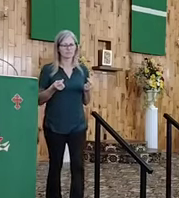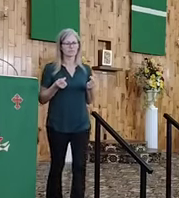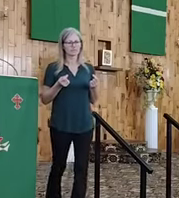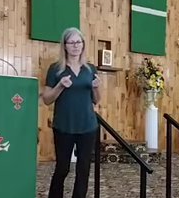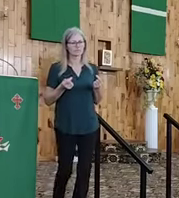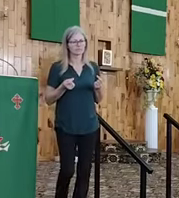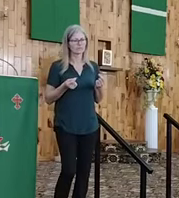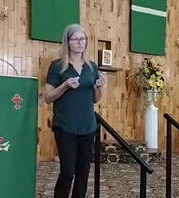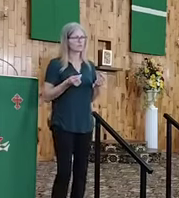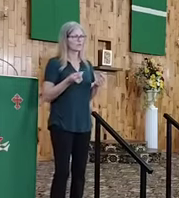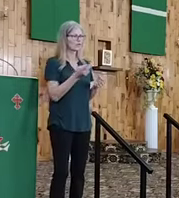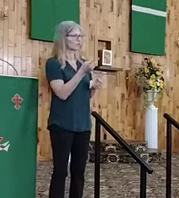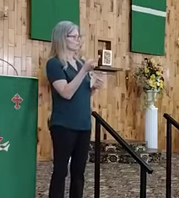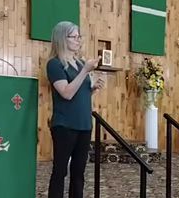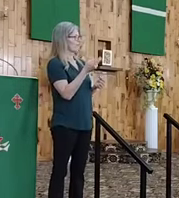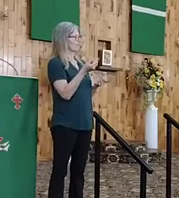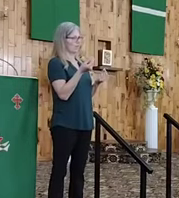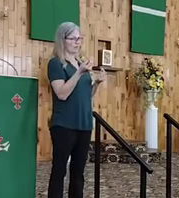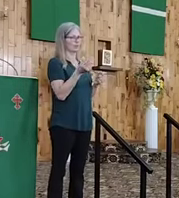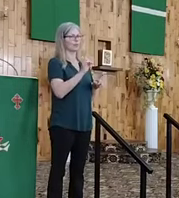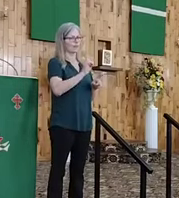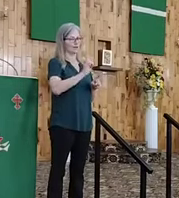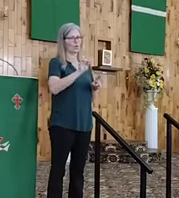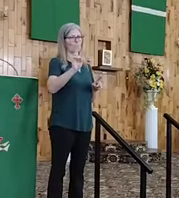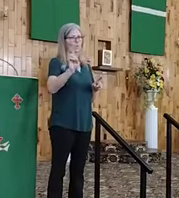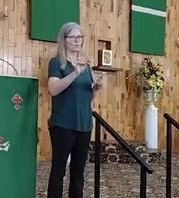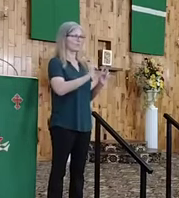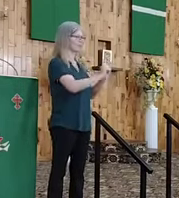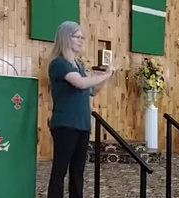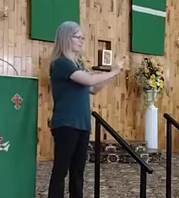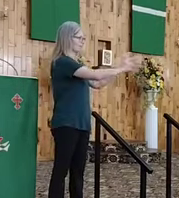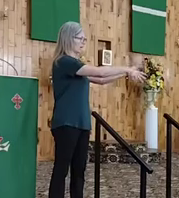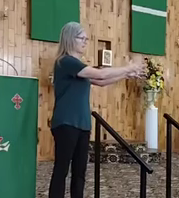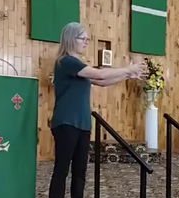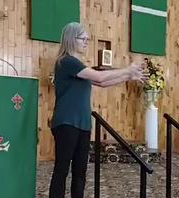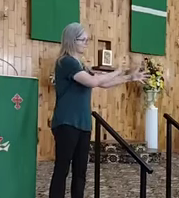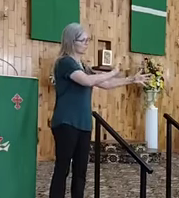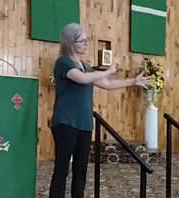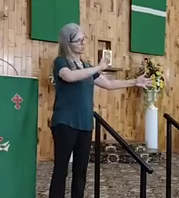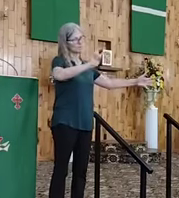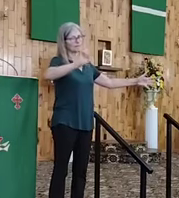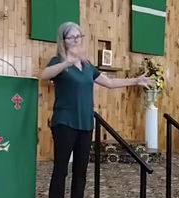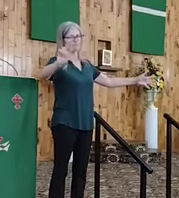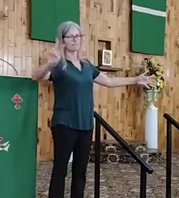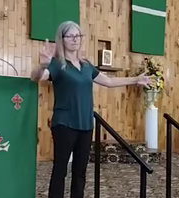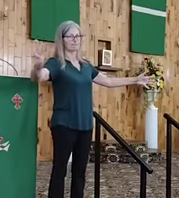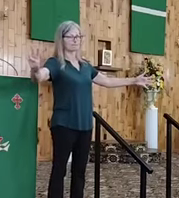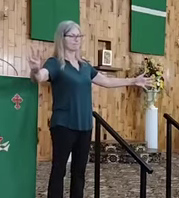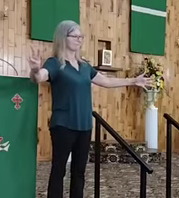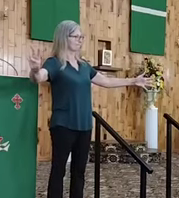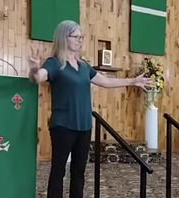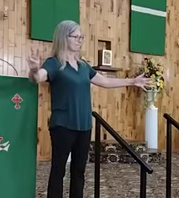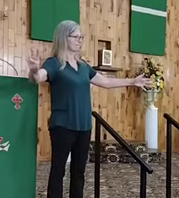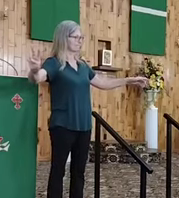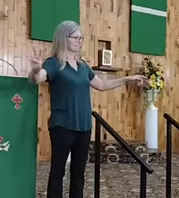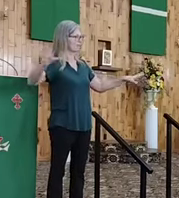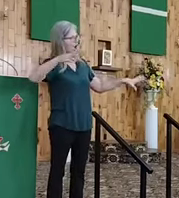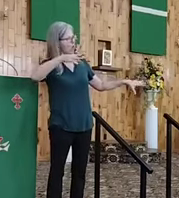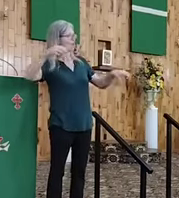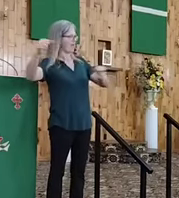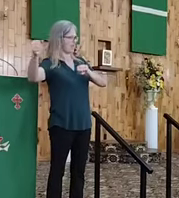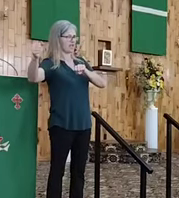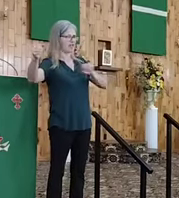what does he do? He takes him away from the crowd. I find this is amazing. Takes him away from the